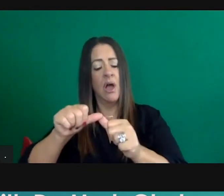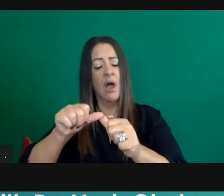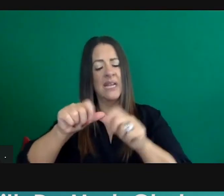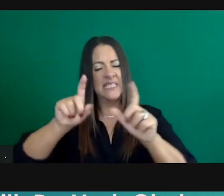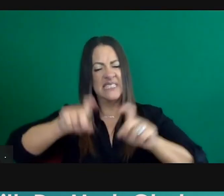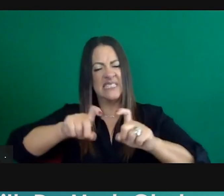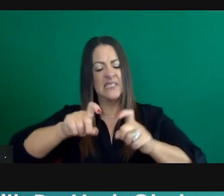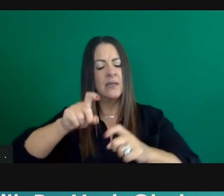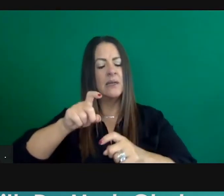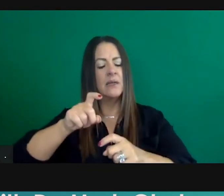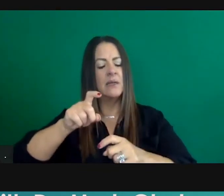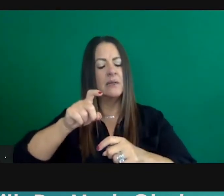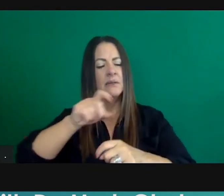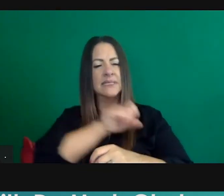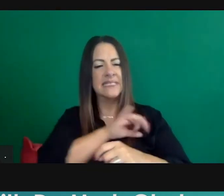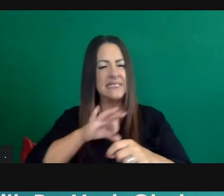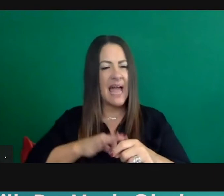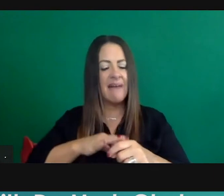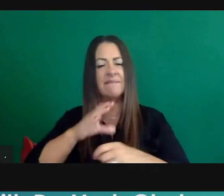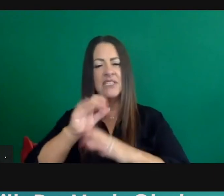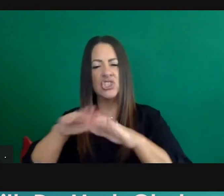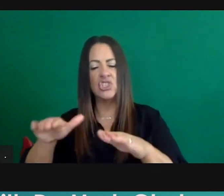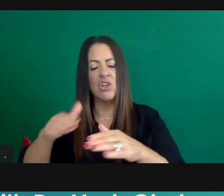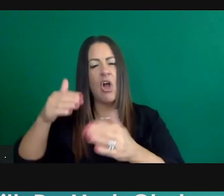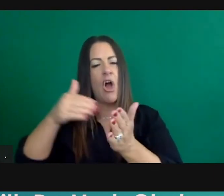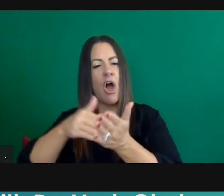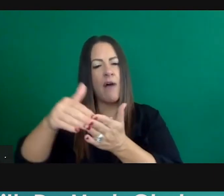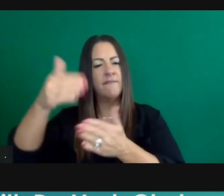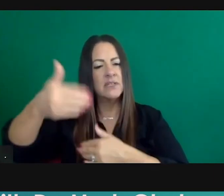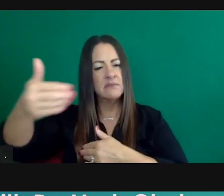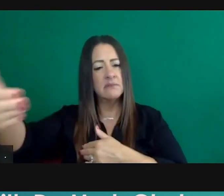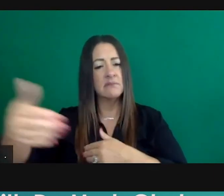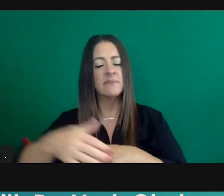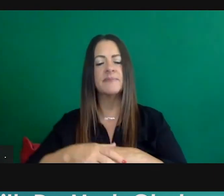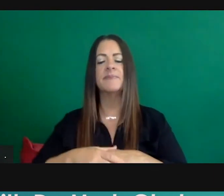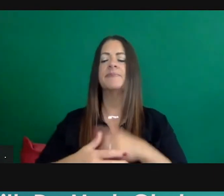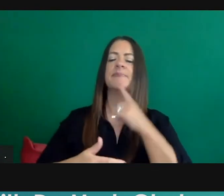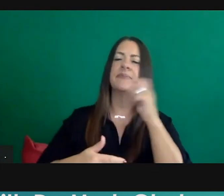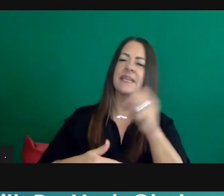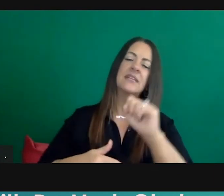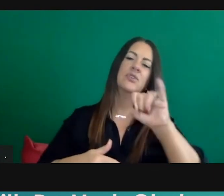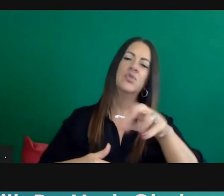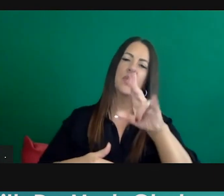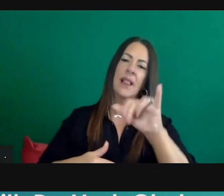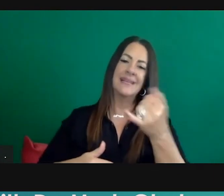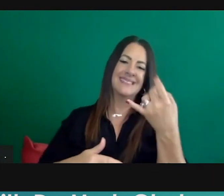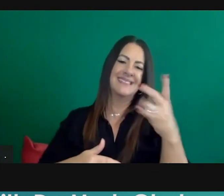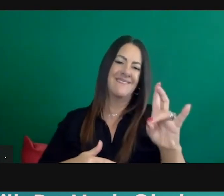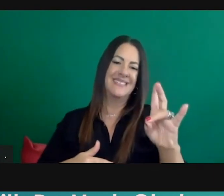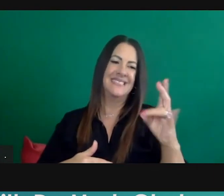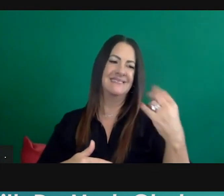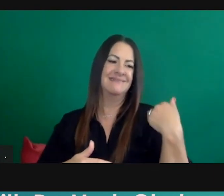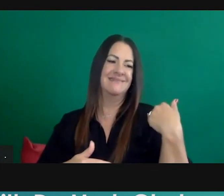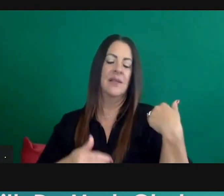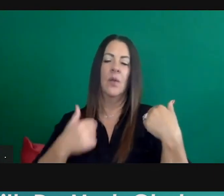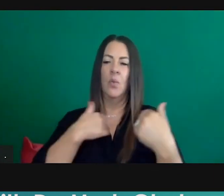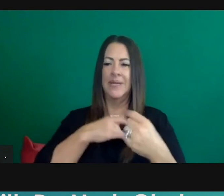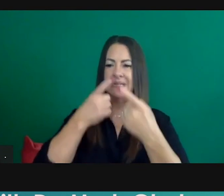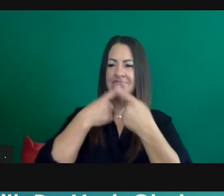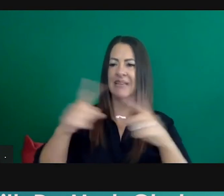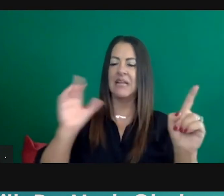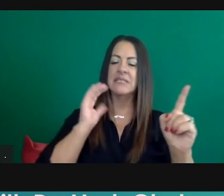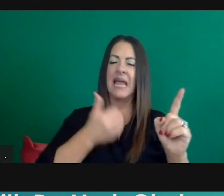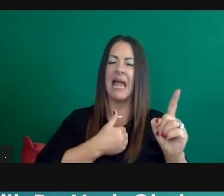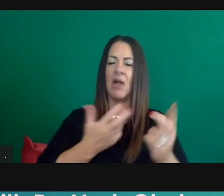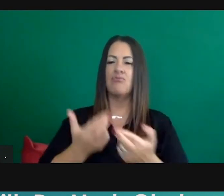outbreaks? Yeah, excellent question. Yes, indeed. In July 17th, exactly when we announced our school guidance, we did